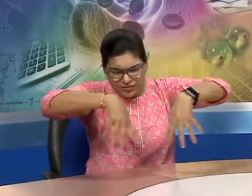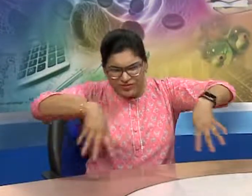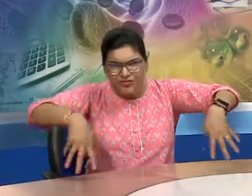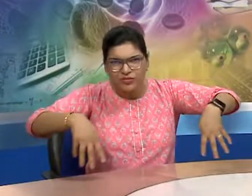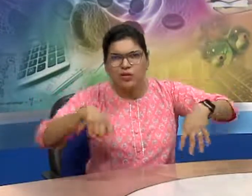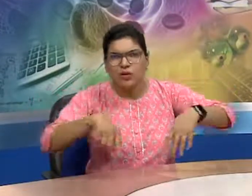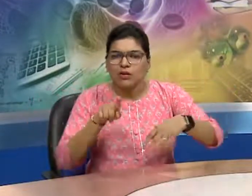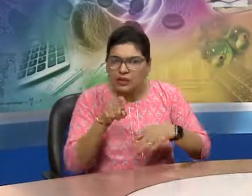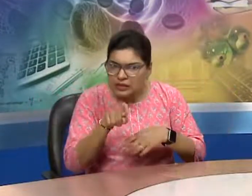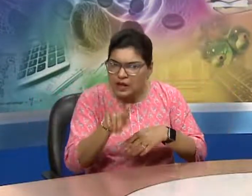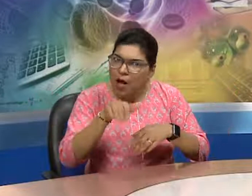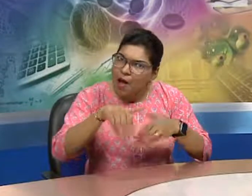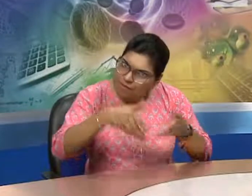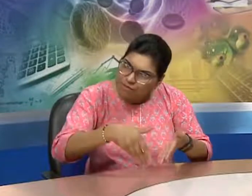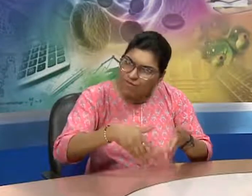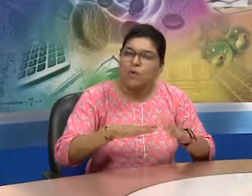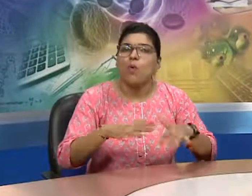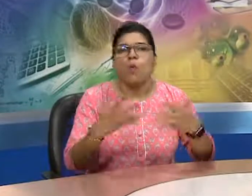different larvae